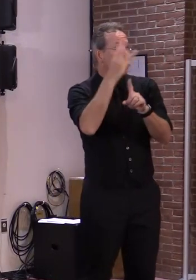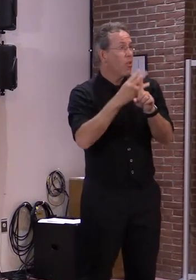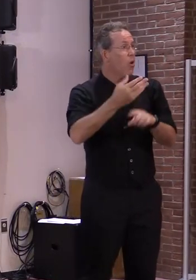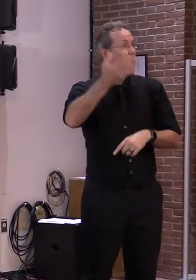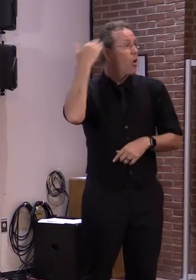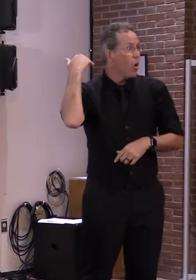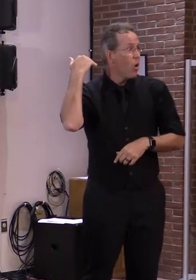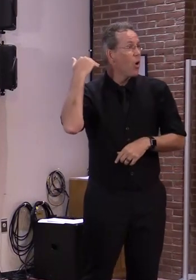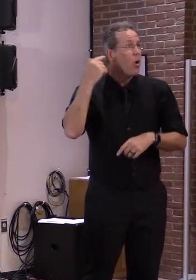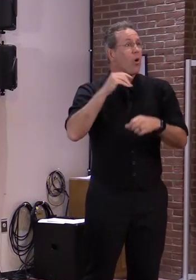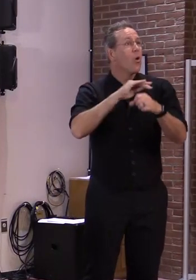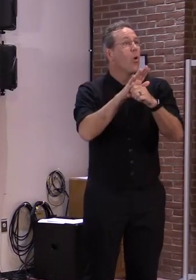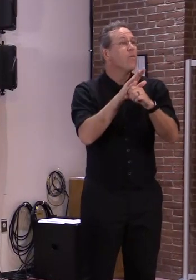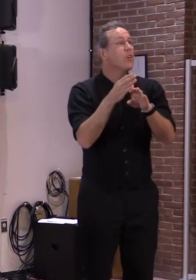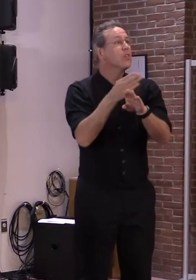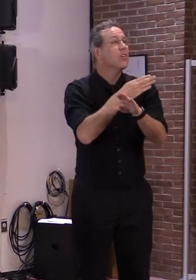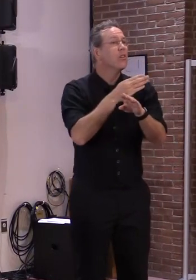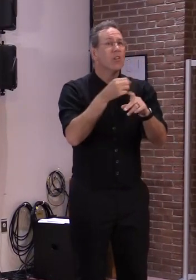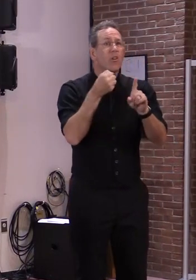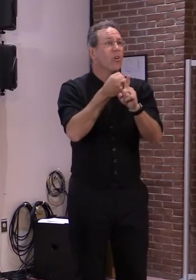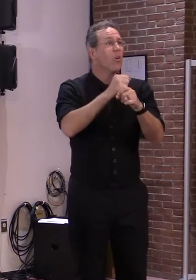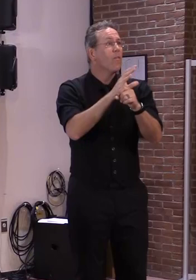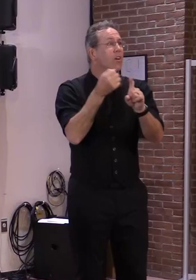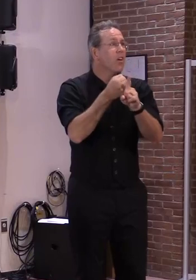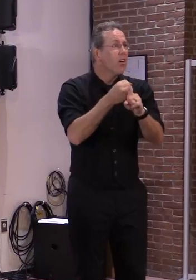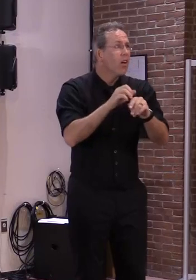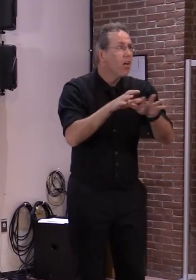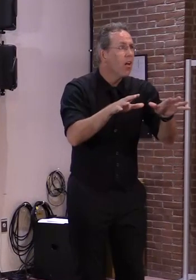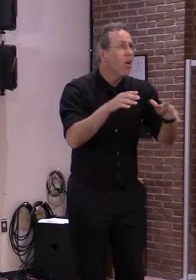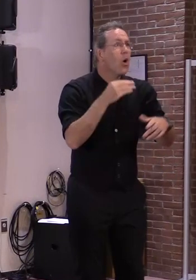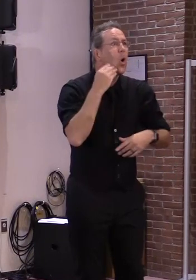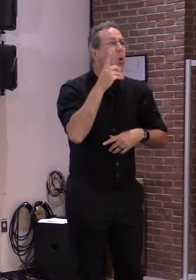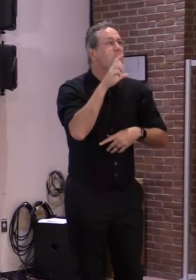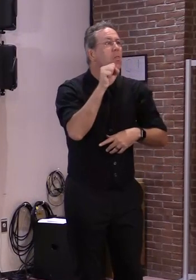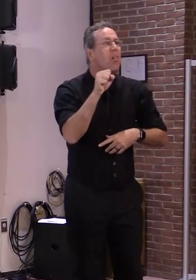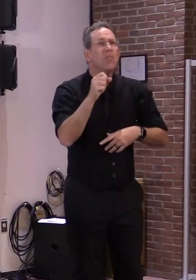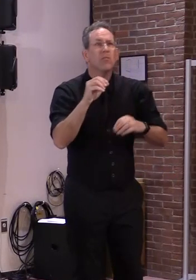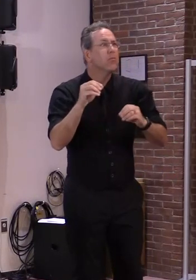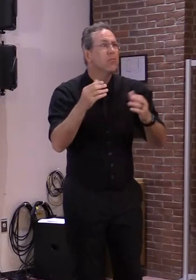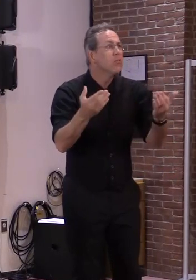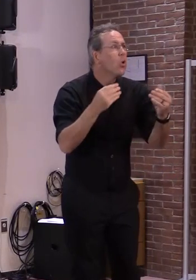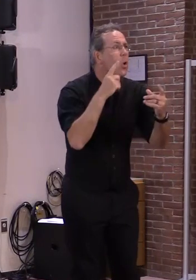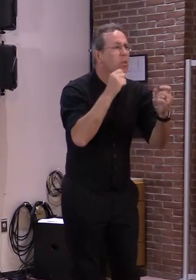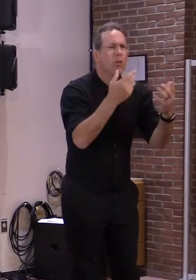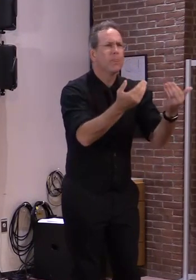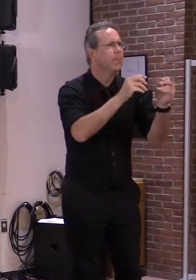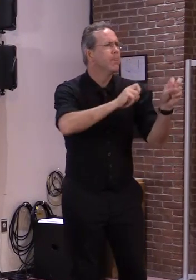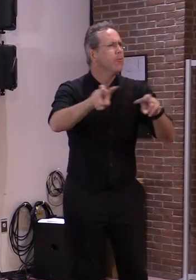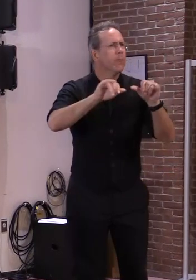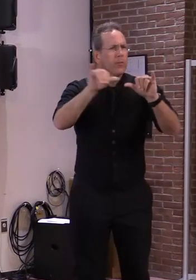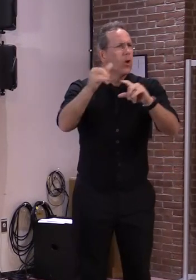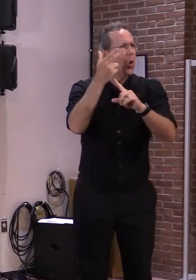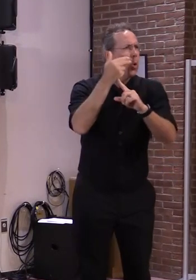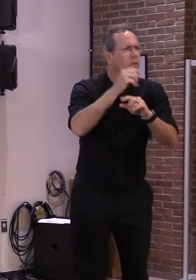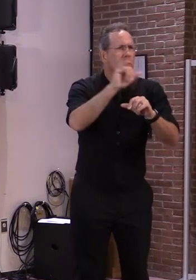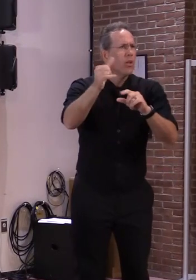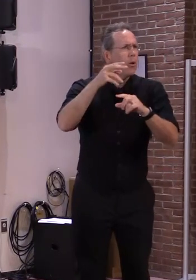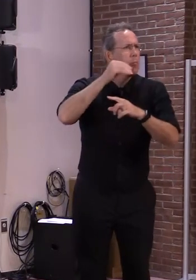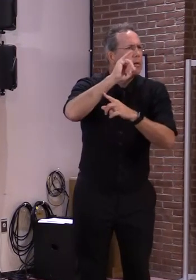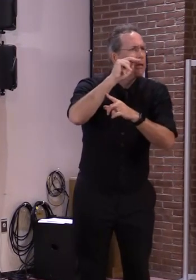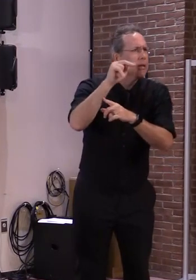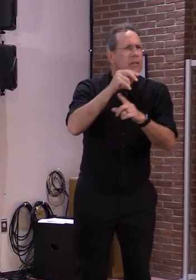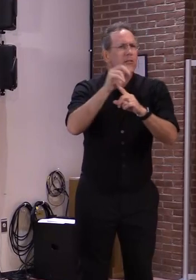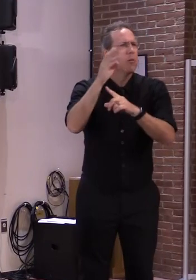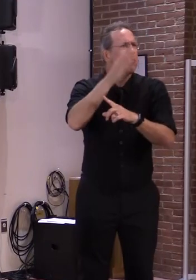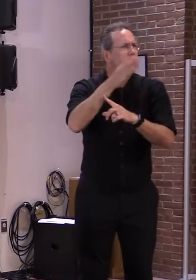says they're homeless, we will put in a hotel or a motel. We did that. Now we have to wind down that program, and